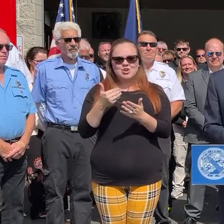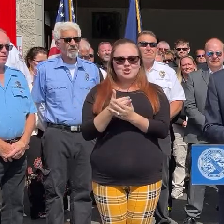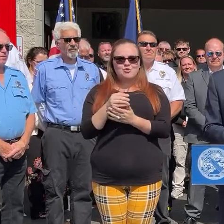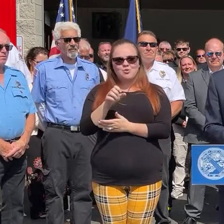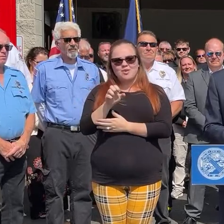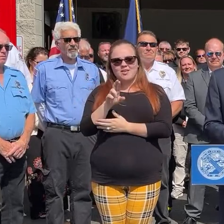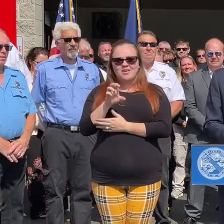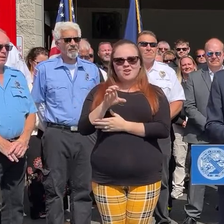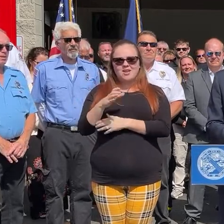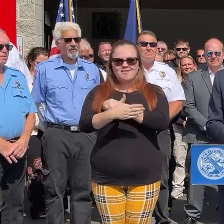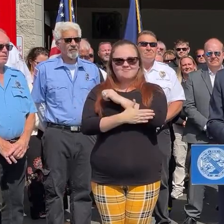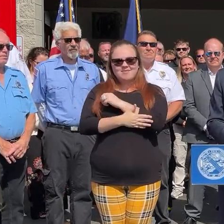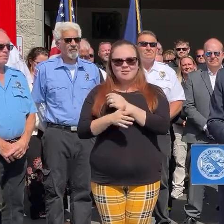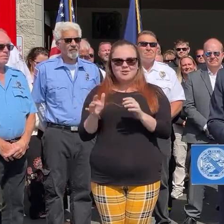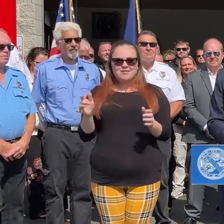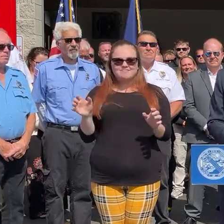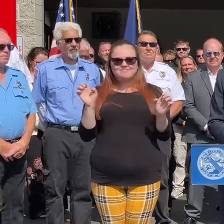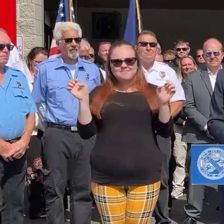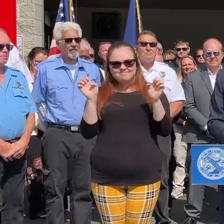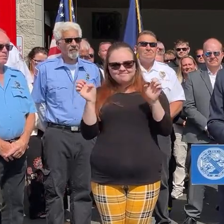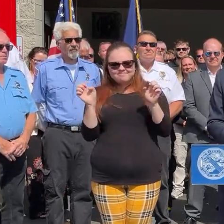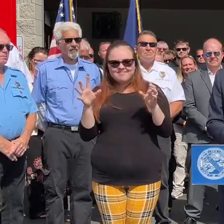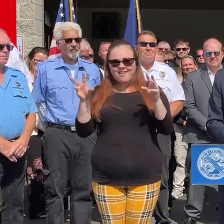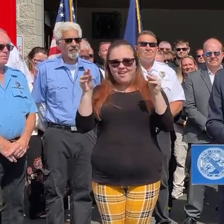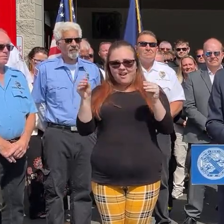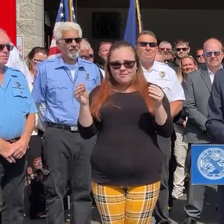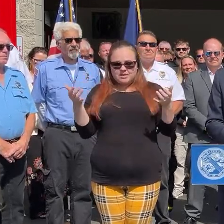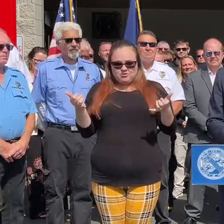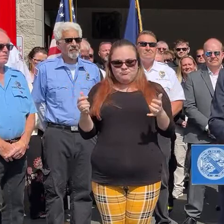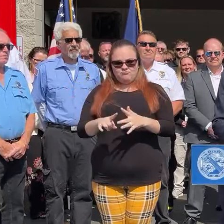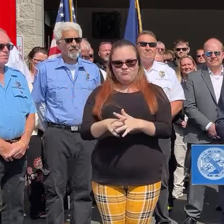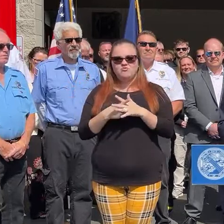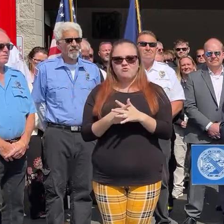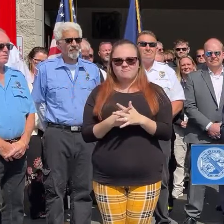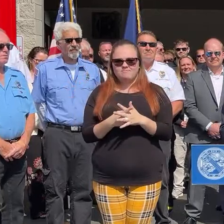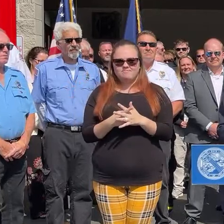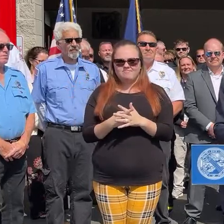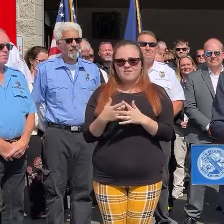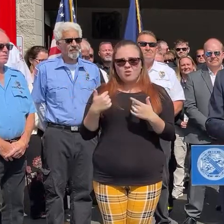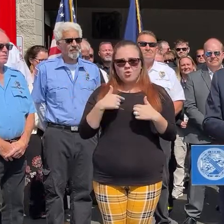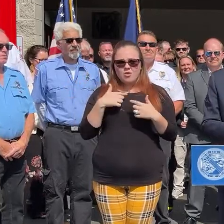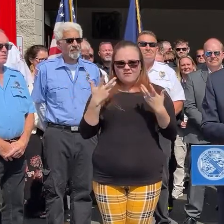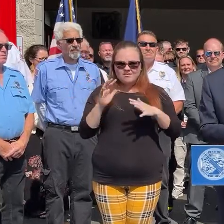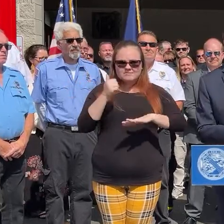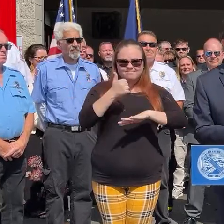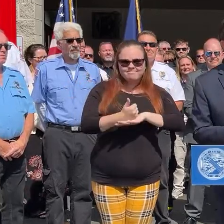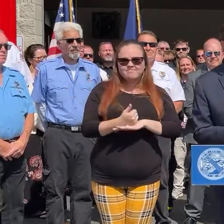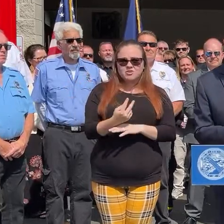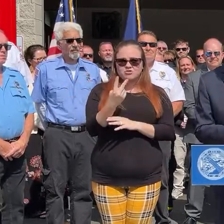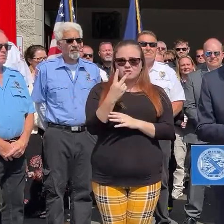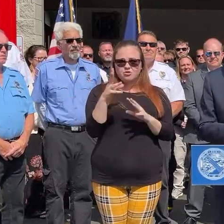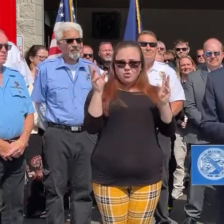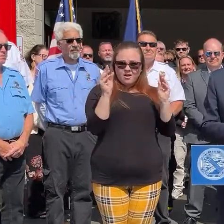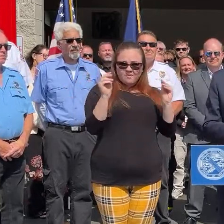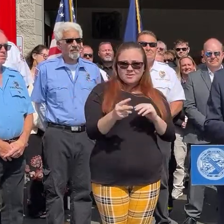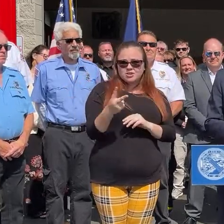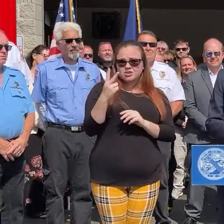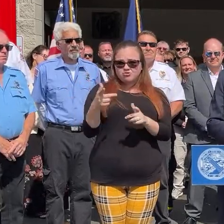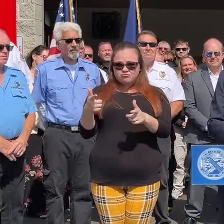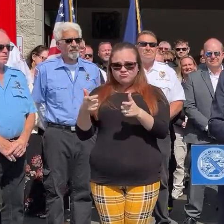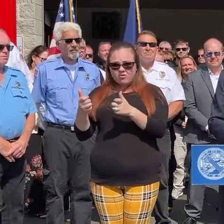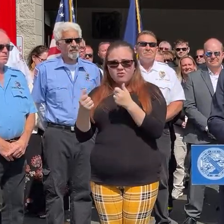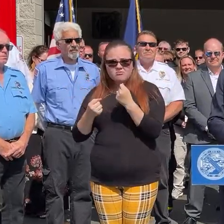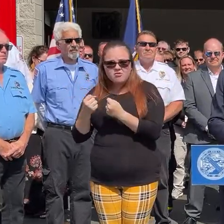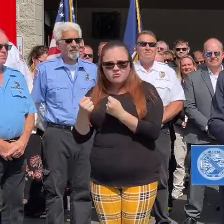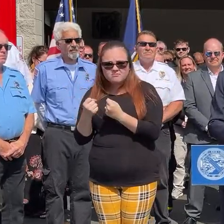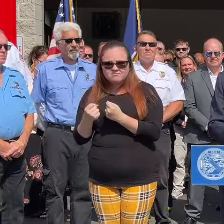Erie County Emergency Medical Service ambulance service today. We have secured 2 ambulances and 2 fly cars. As I noted,